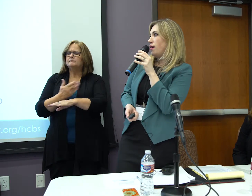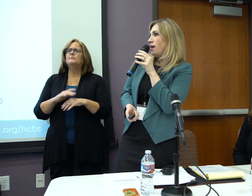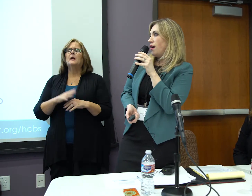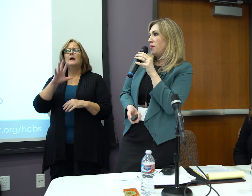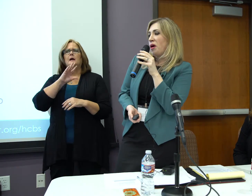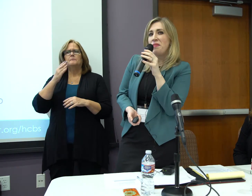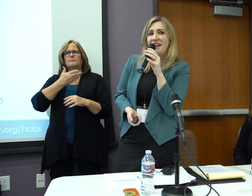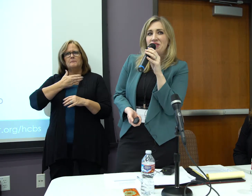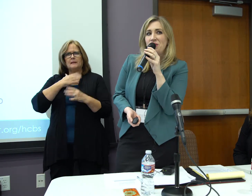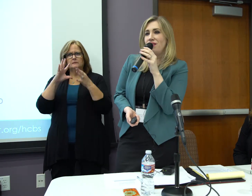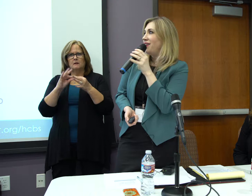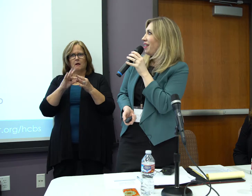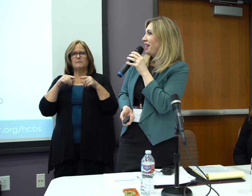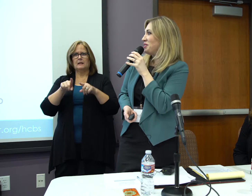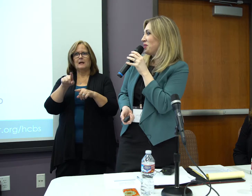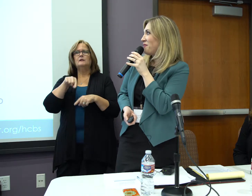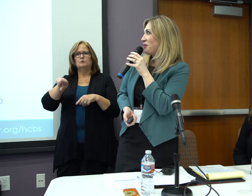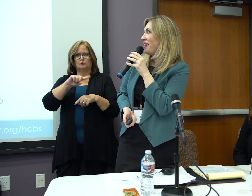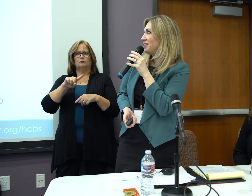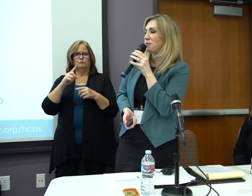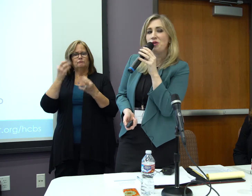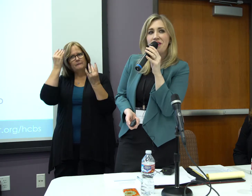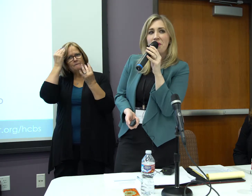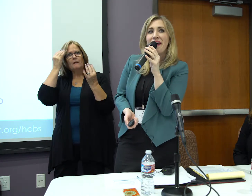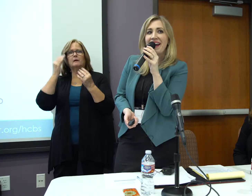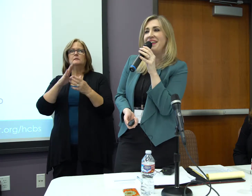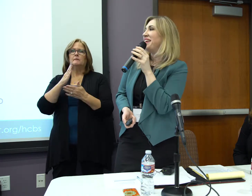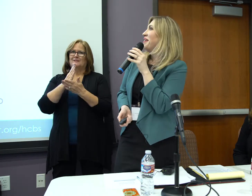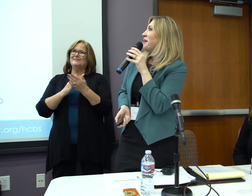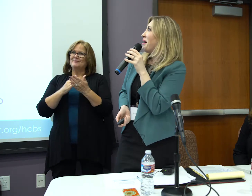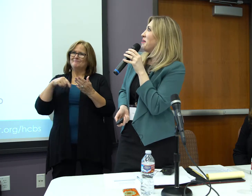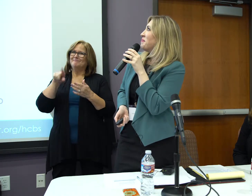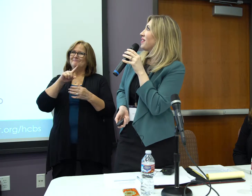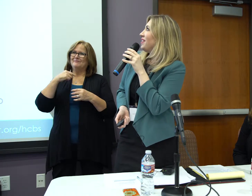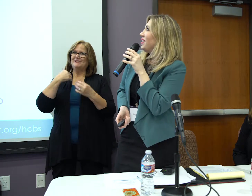in and comment as you have thoughts. I'm sure there are many.